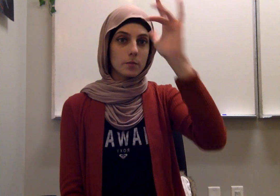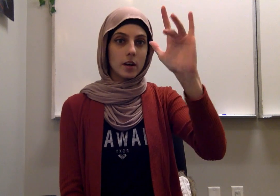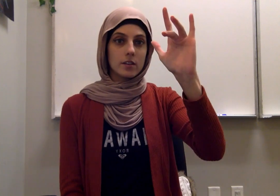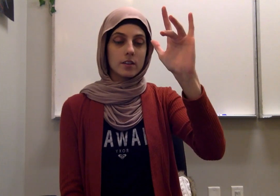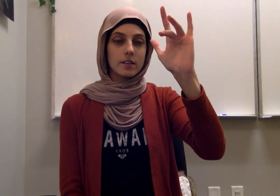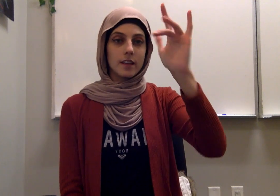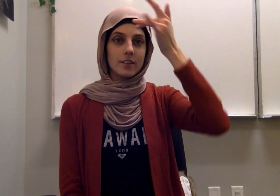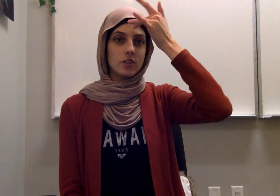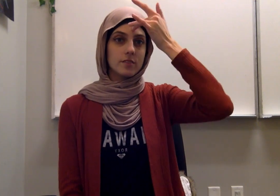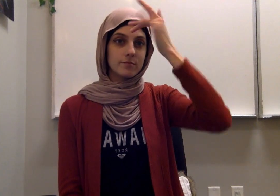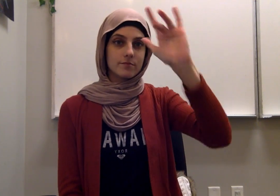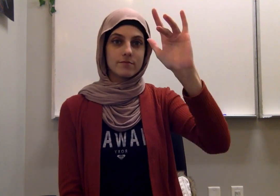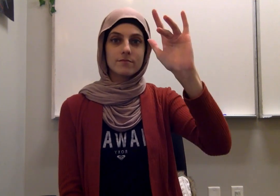Smart or intelligent.